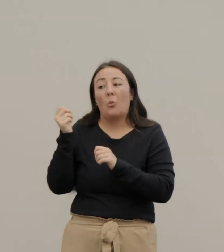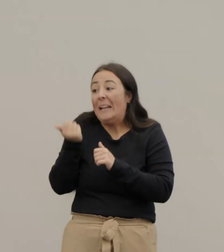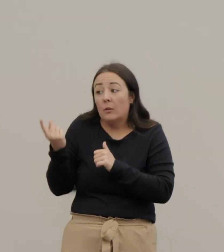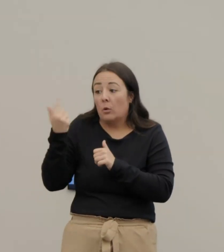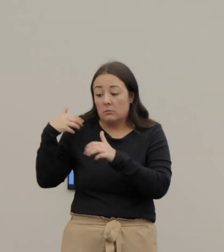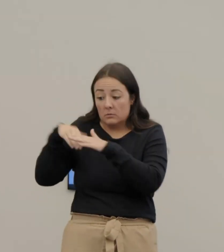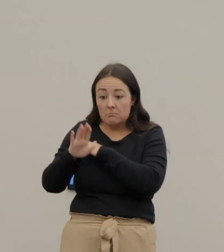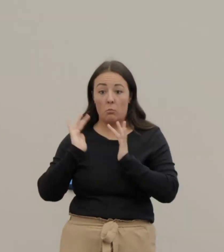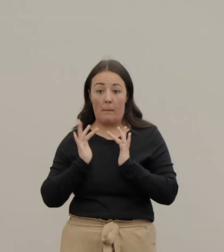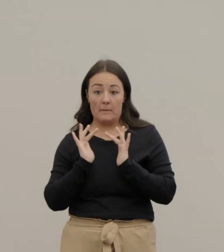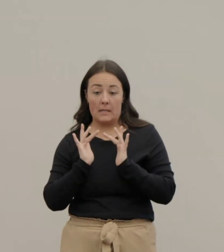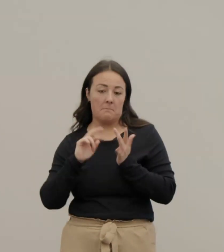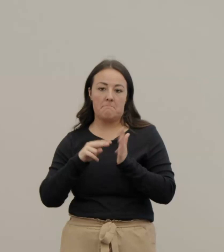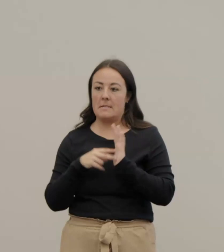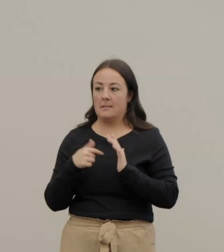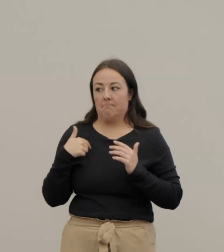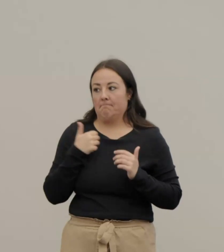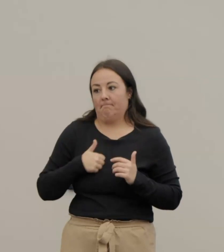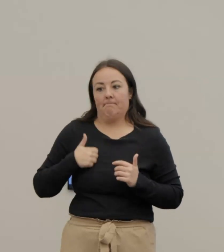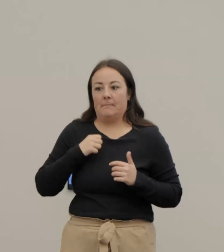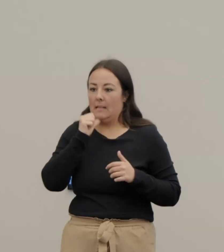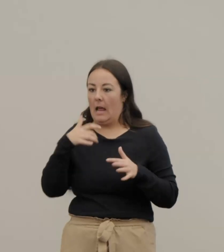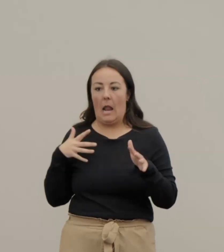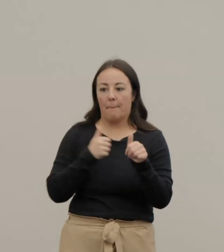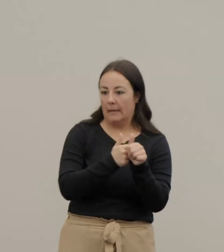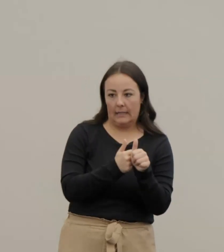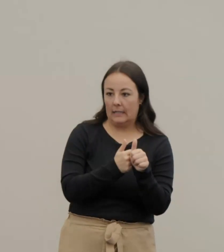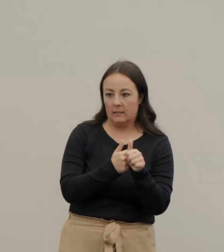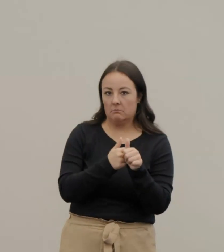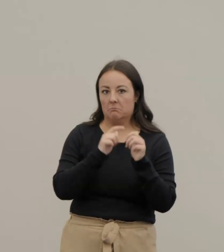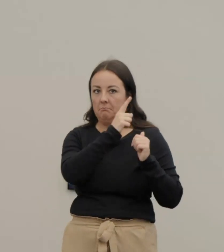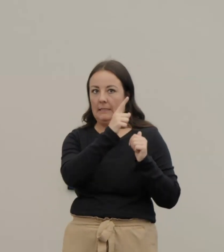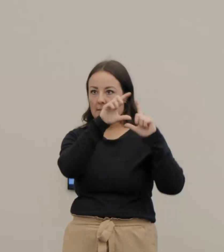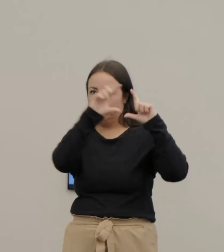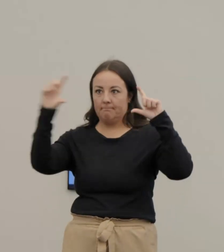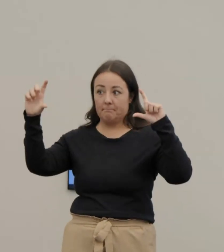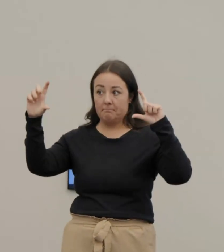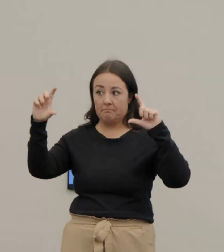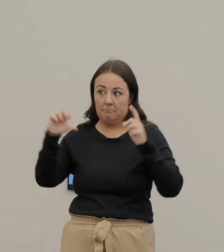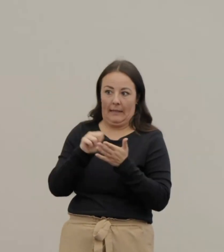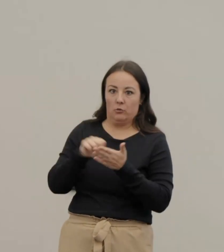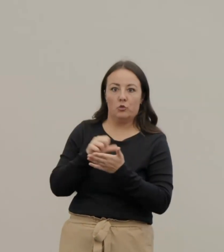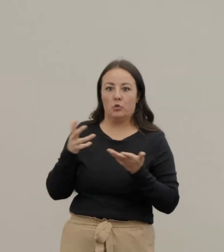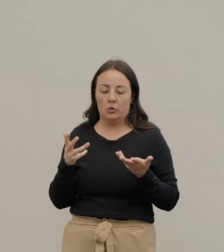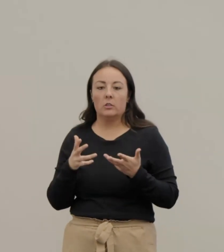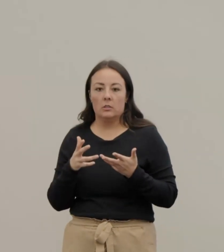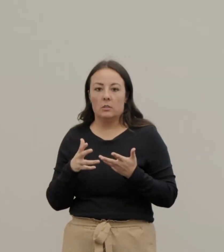clearly, you're not going to update this. It's not going to be updated, and it was made before that deadline occurred.